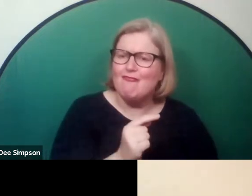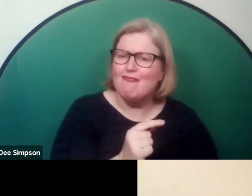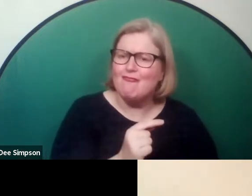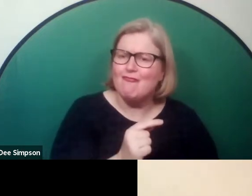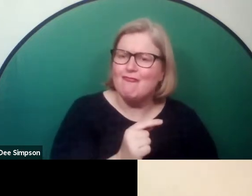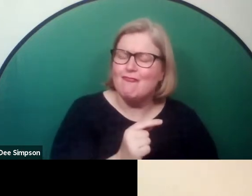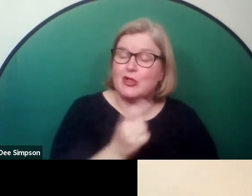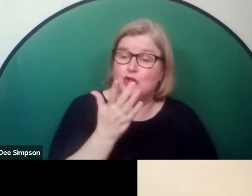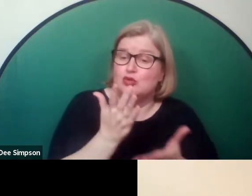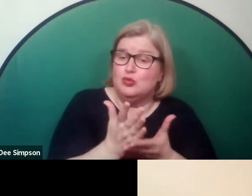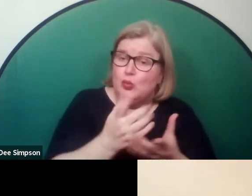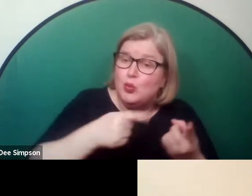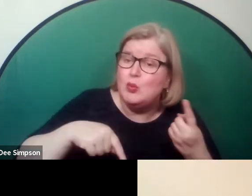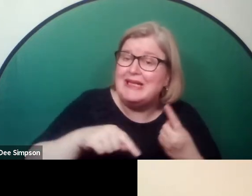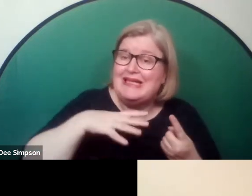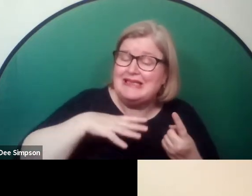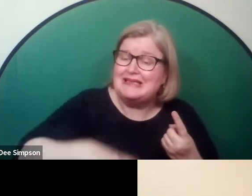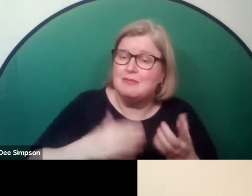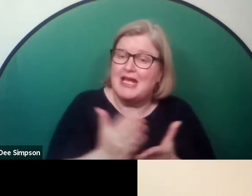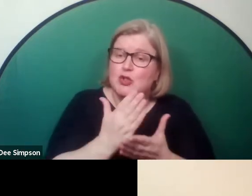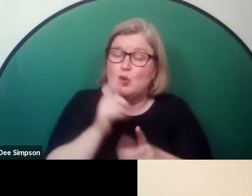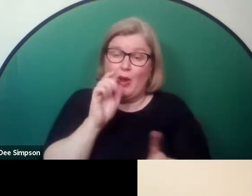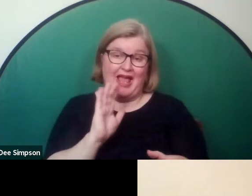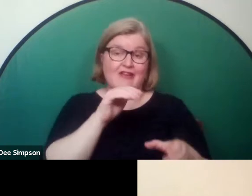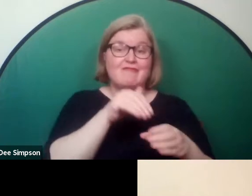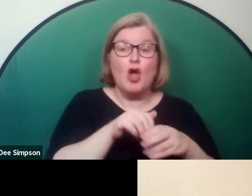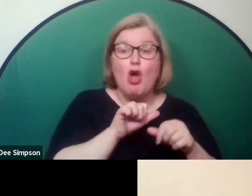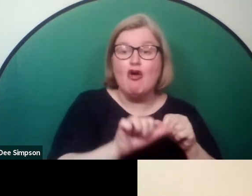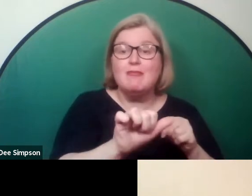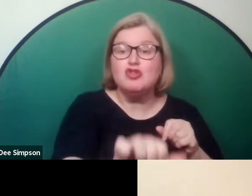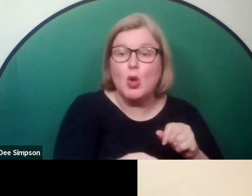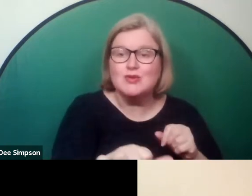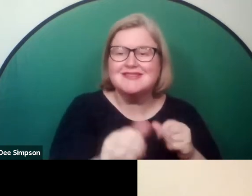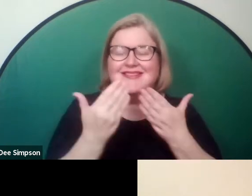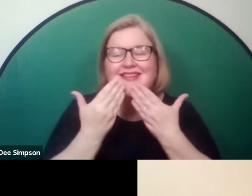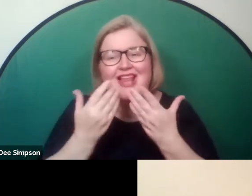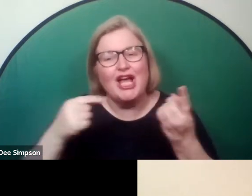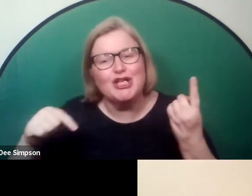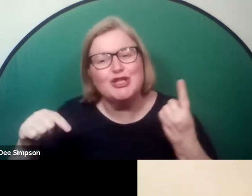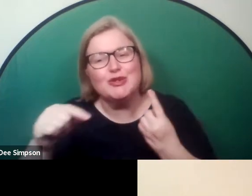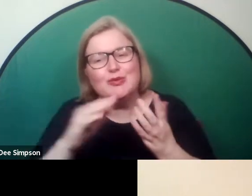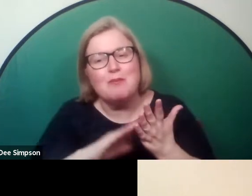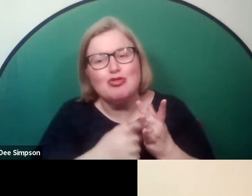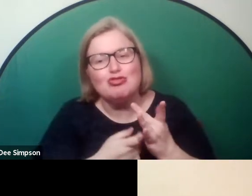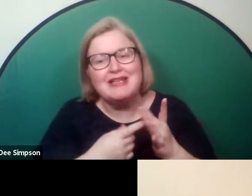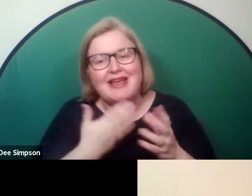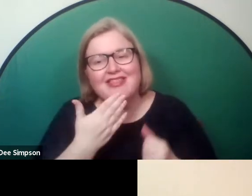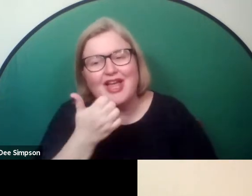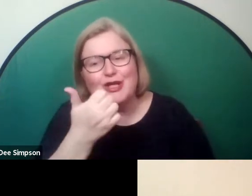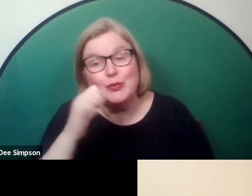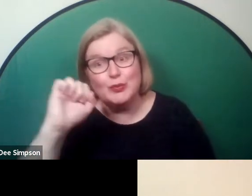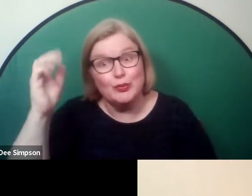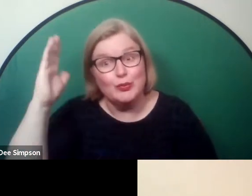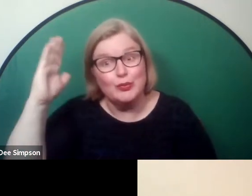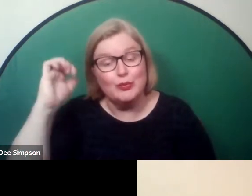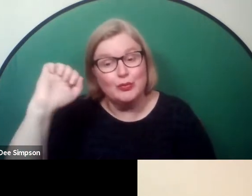true that we have to be participants in that process. Thank you so much, Maria. You